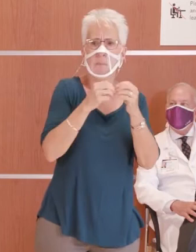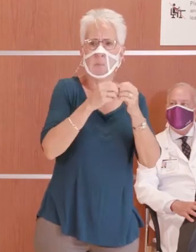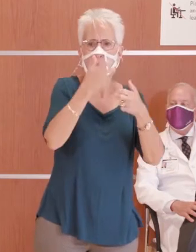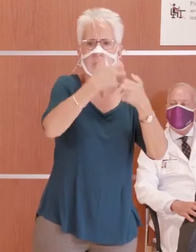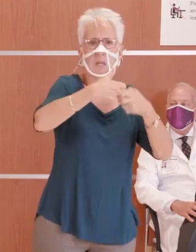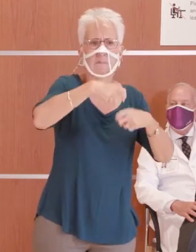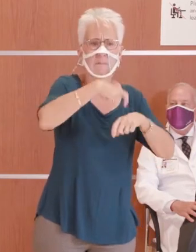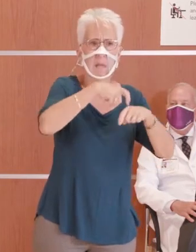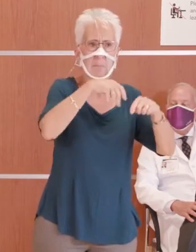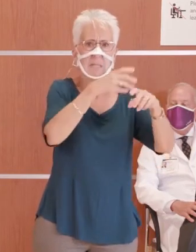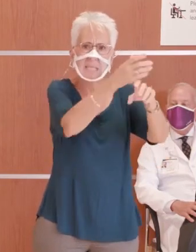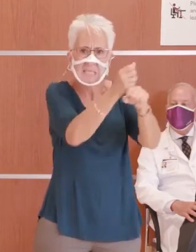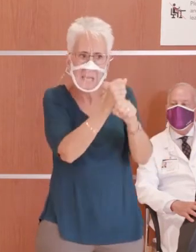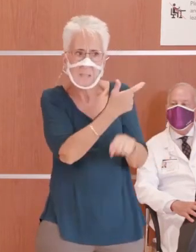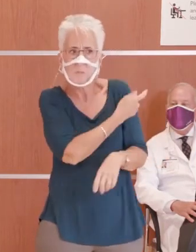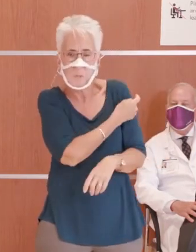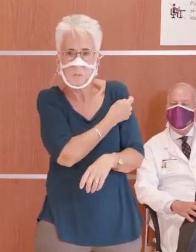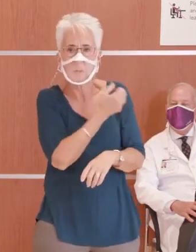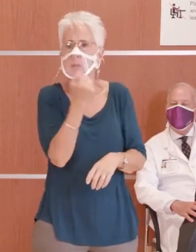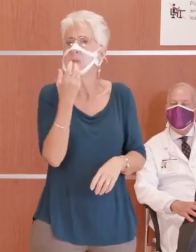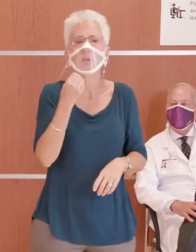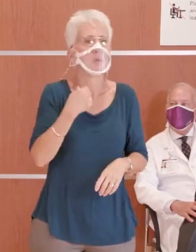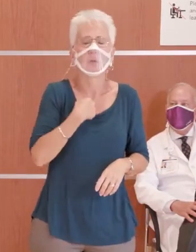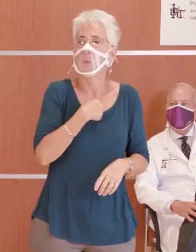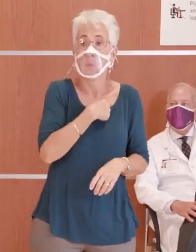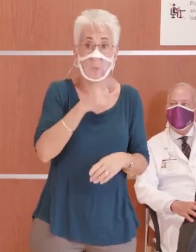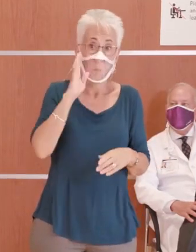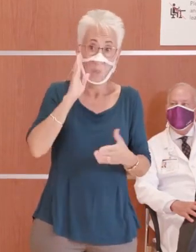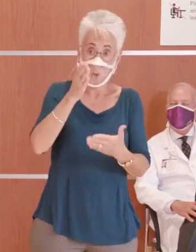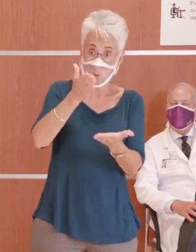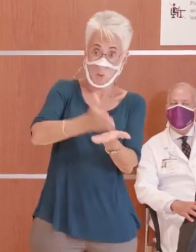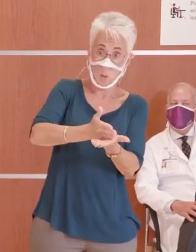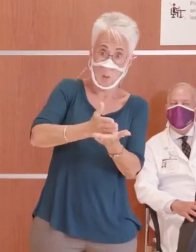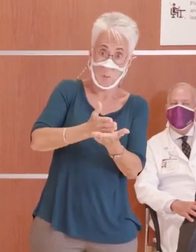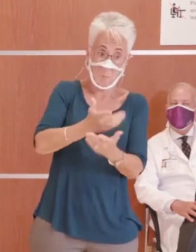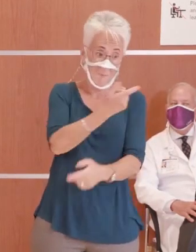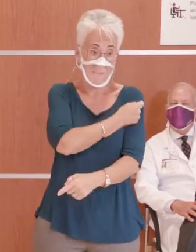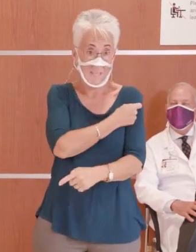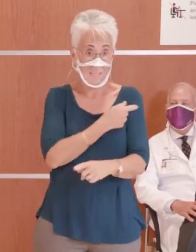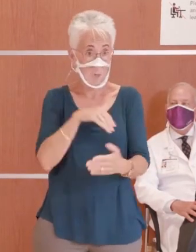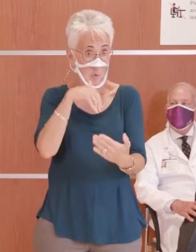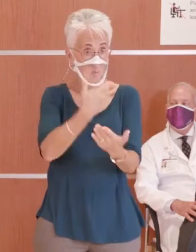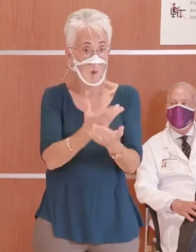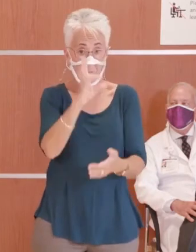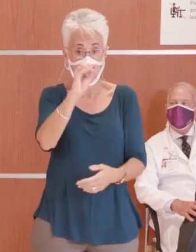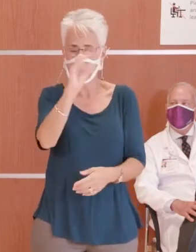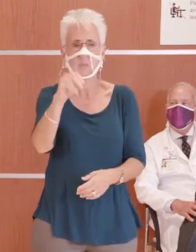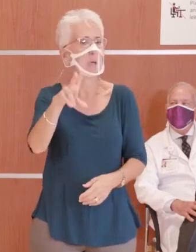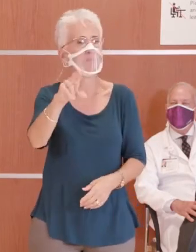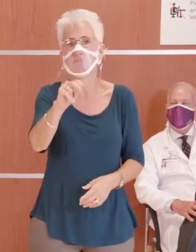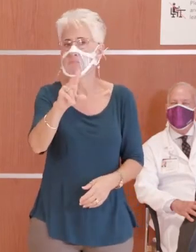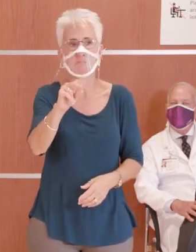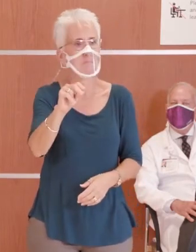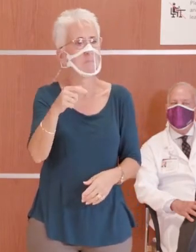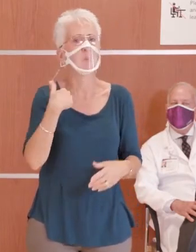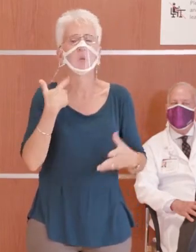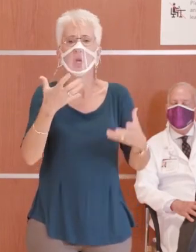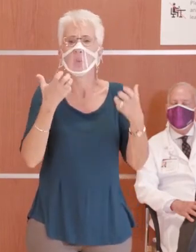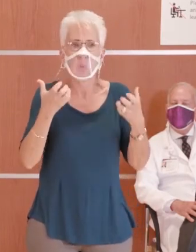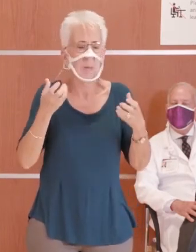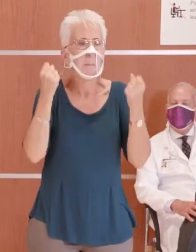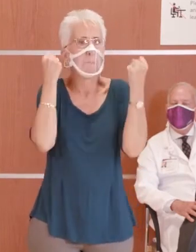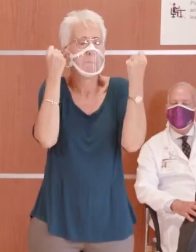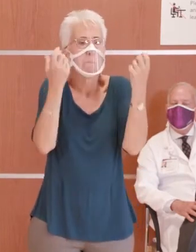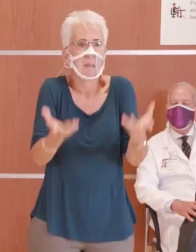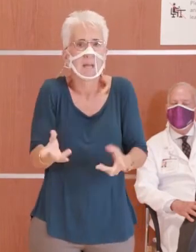access to vaccine. So we are not going to be stopping vaccination when we hit that number. We want to get as many Pennsylvanians